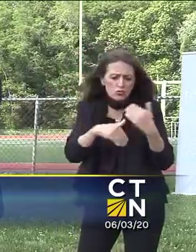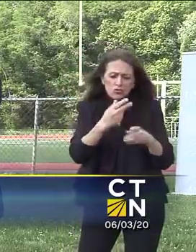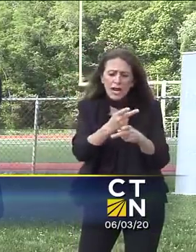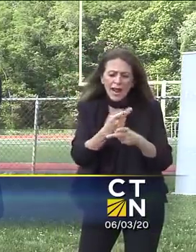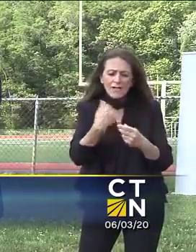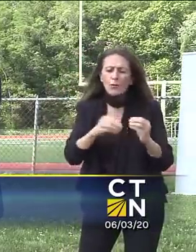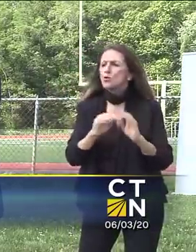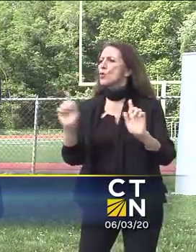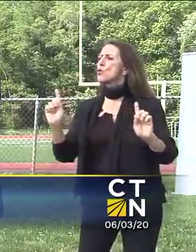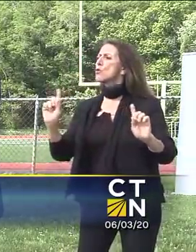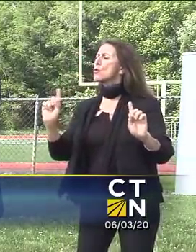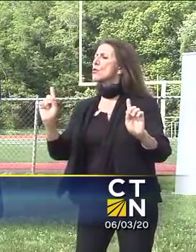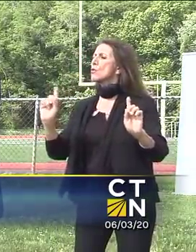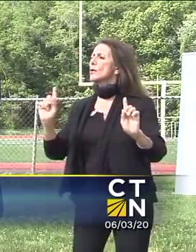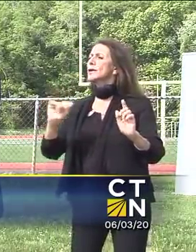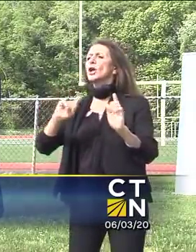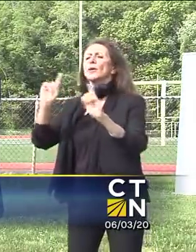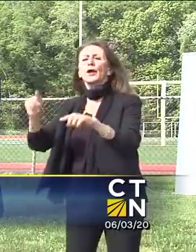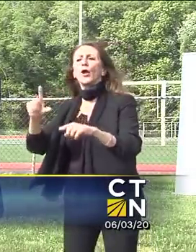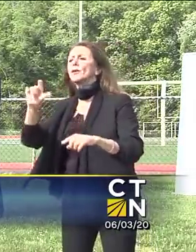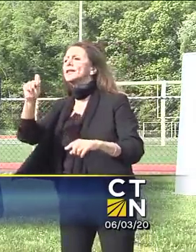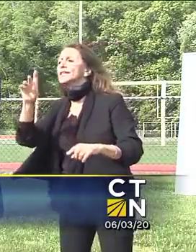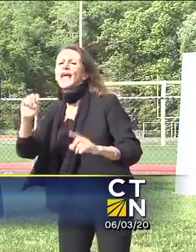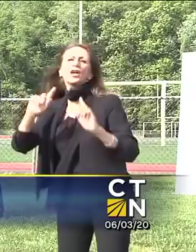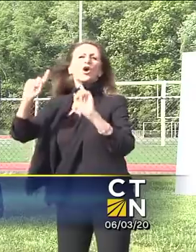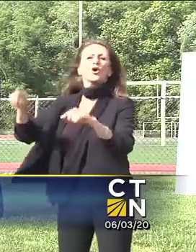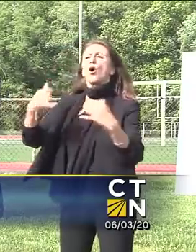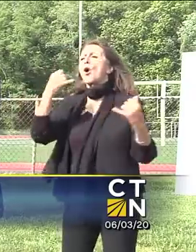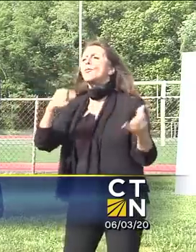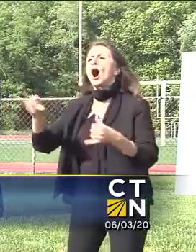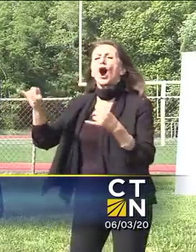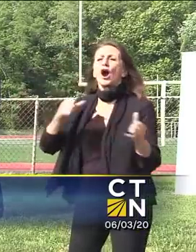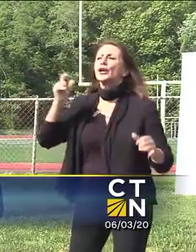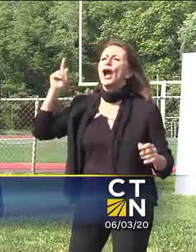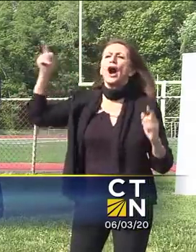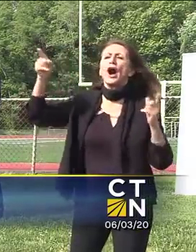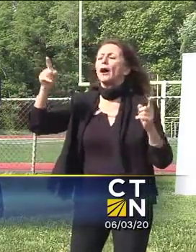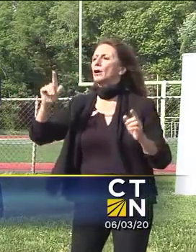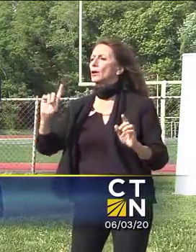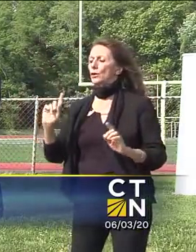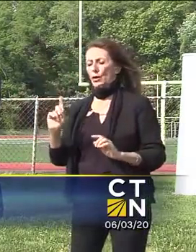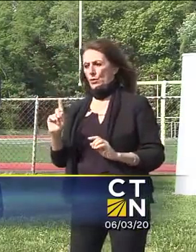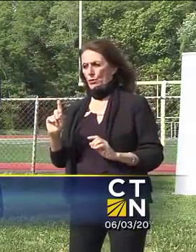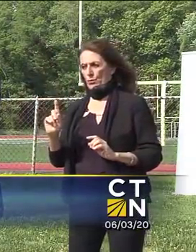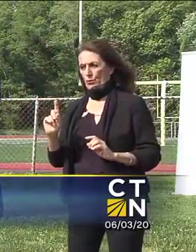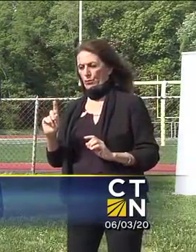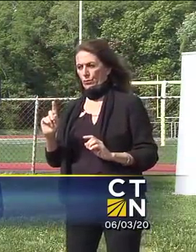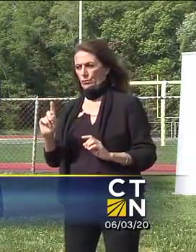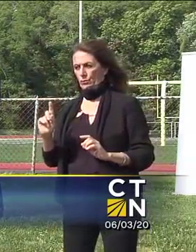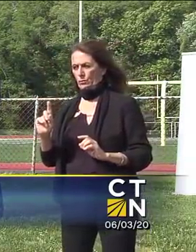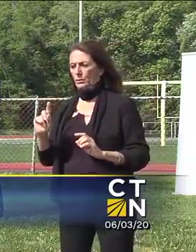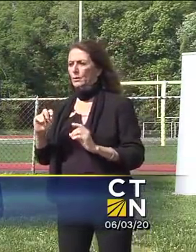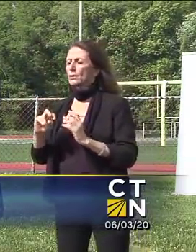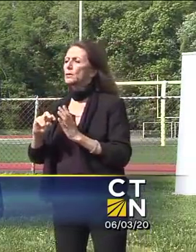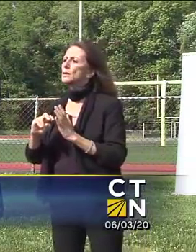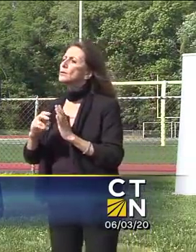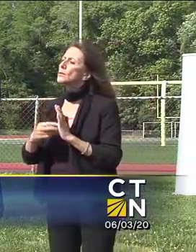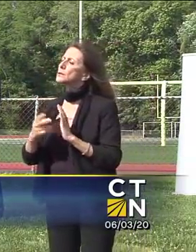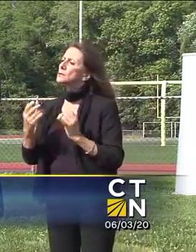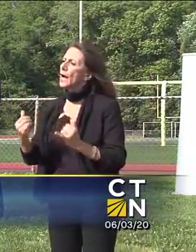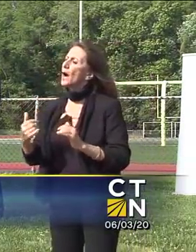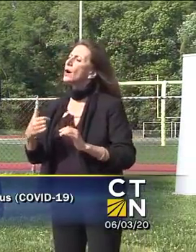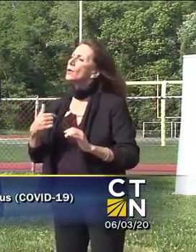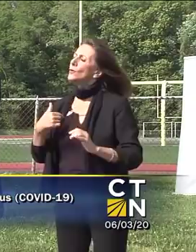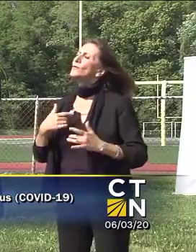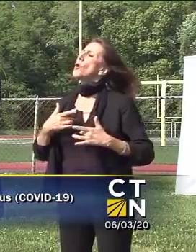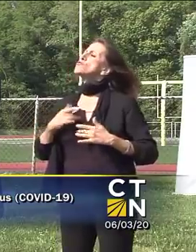time to go to the Lake of the Ozarks and party. Just the opposite. It means this is a time for us to take a little credit for